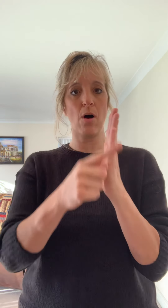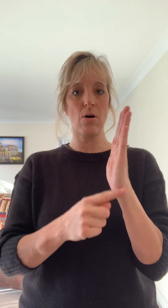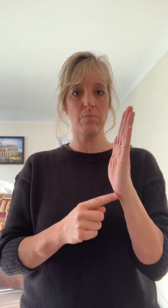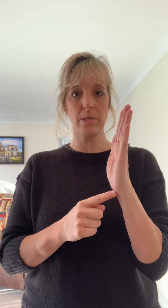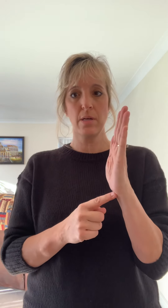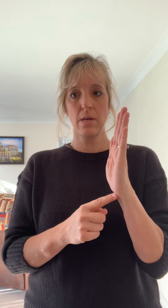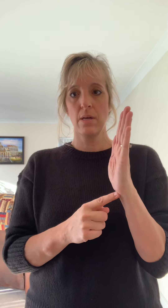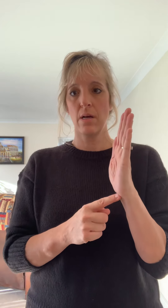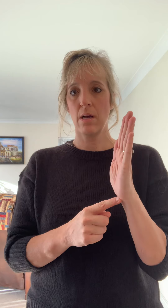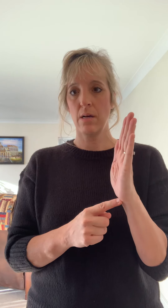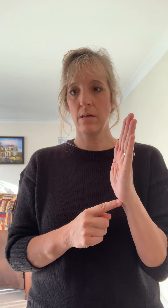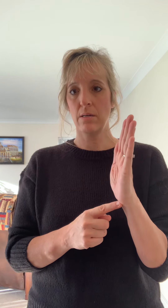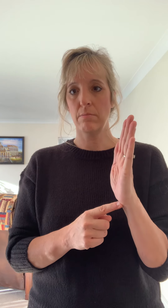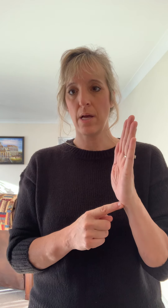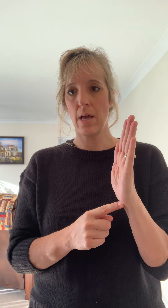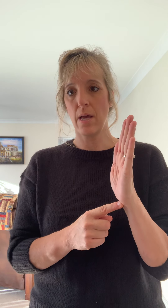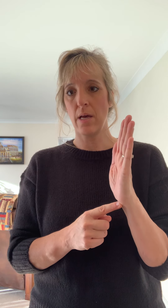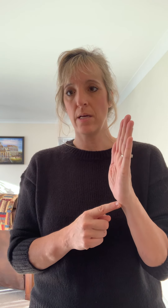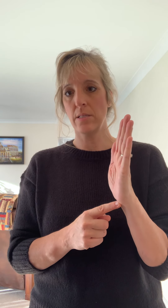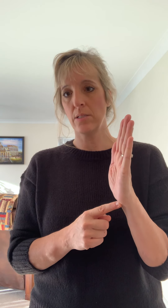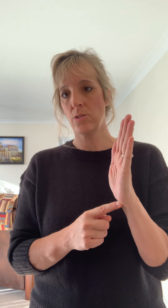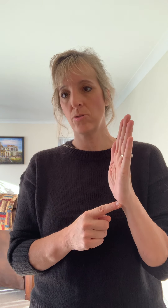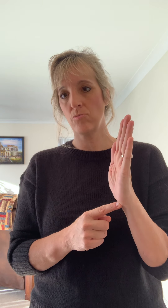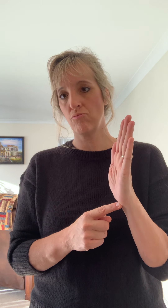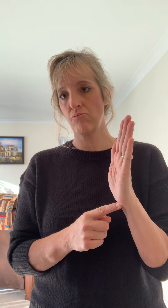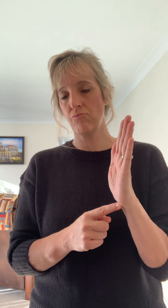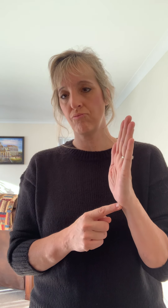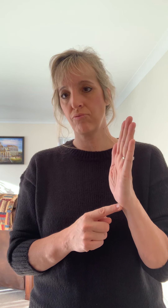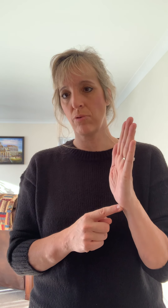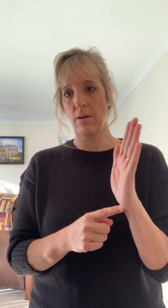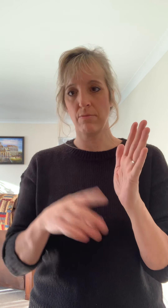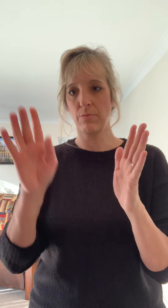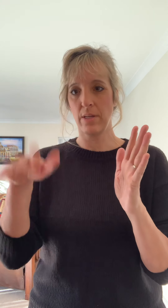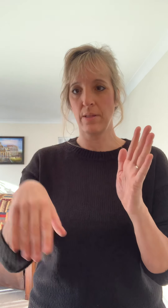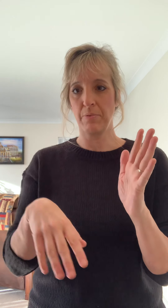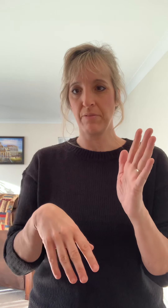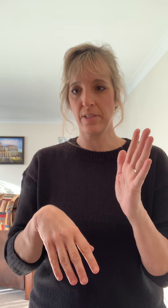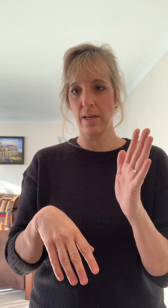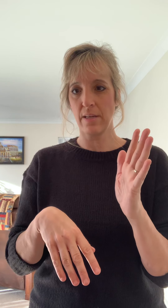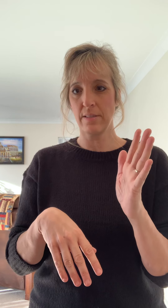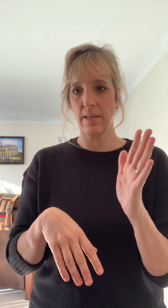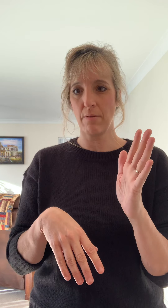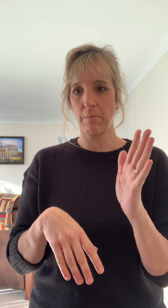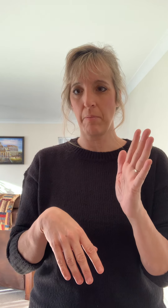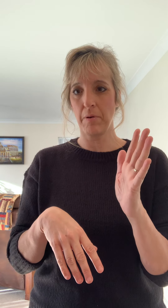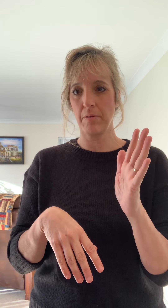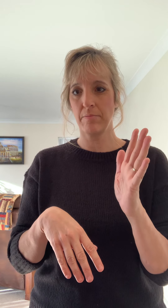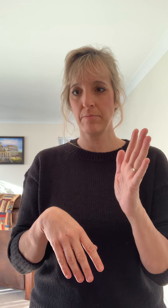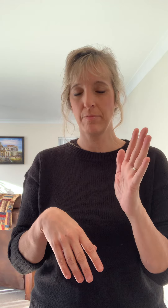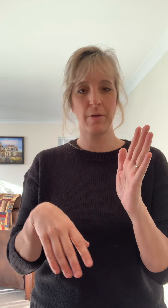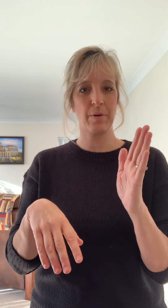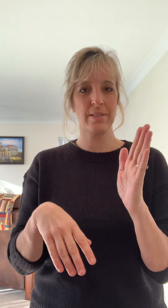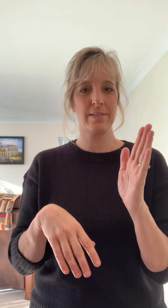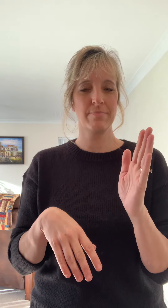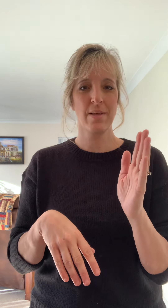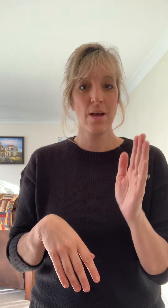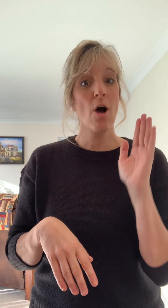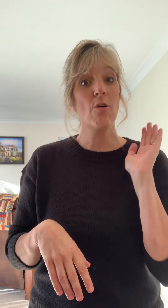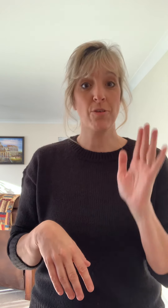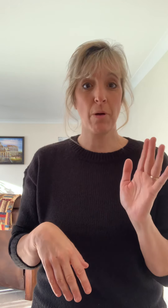palm as, one of the previous signs. I can't remember what it was. Oh, for